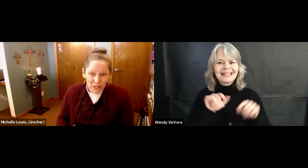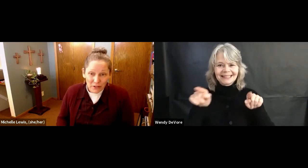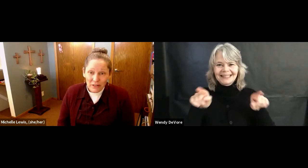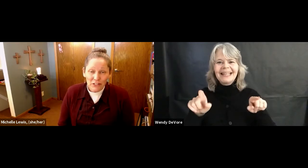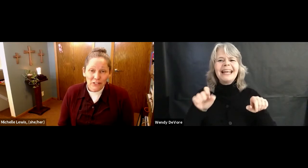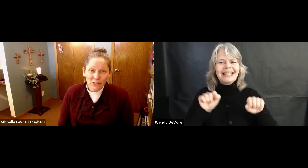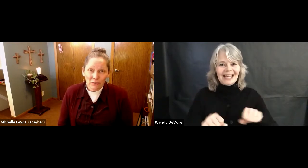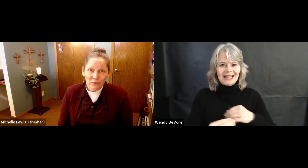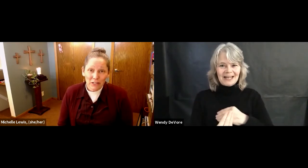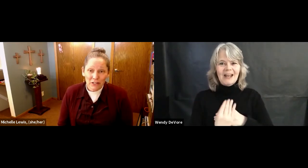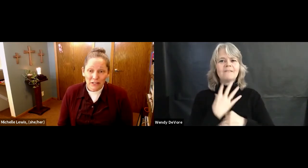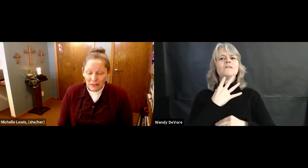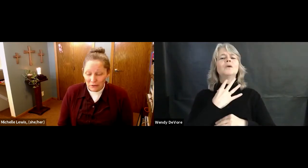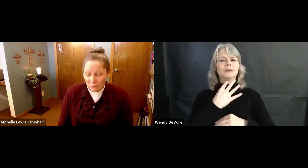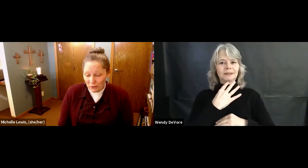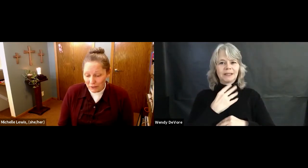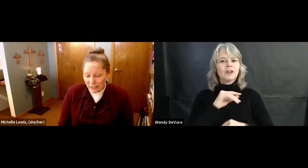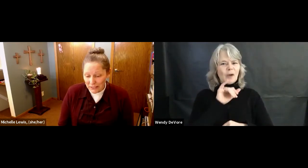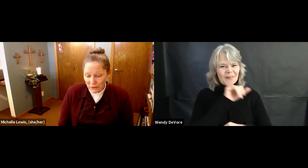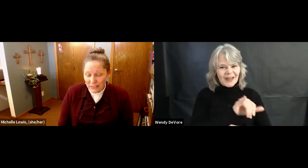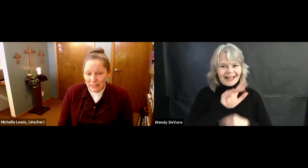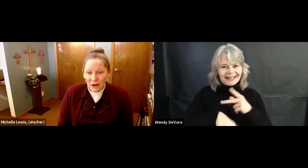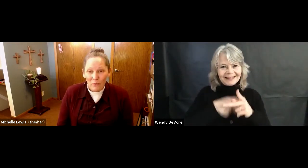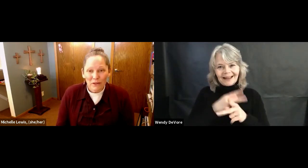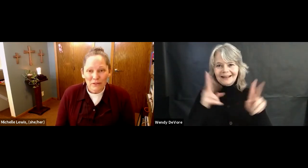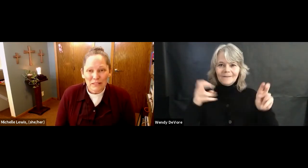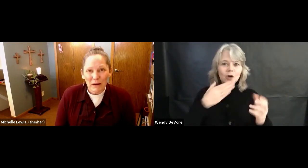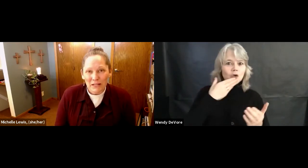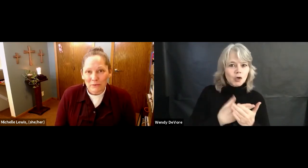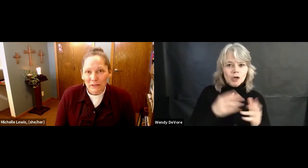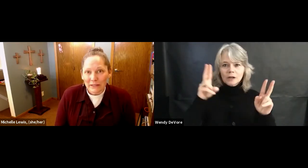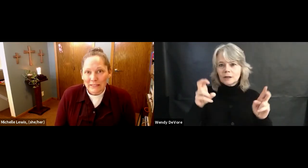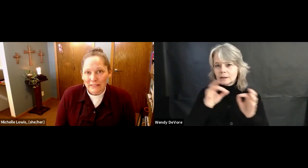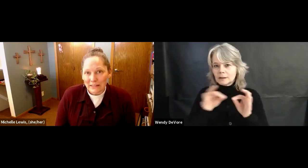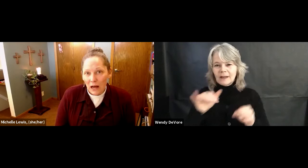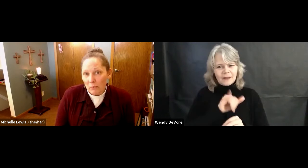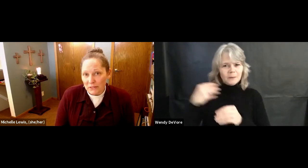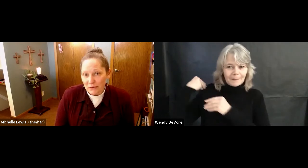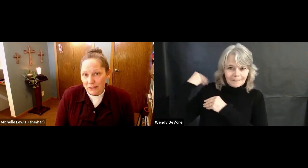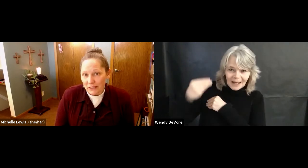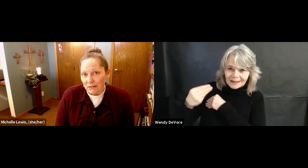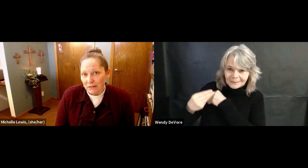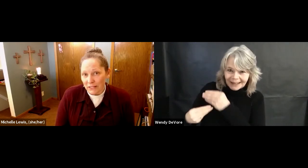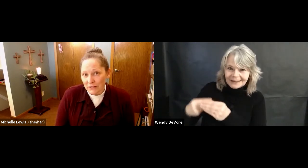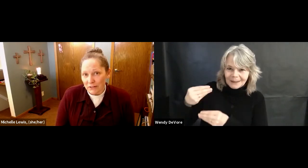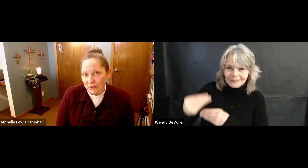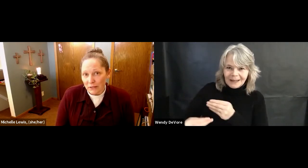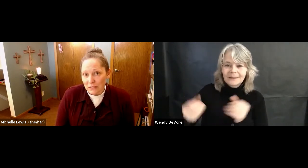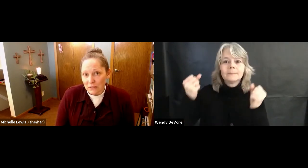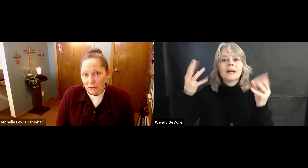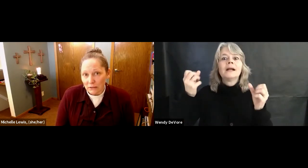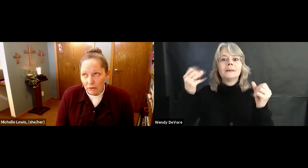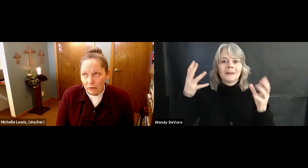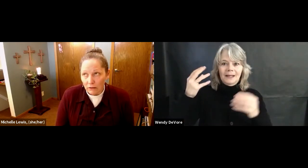from generation to generation in the world. And so it's one of those spots where it's an opportunity for us to